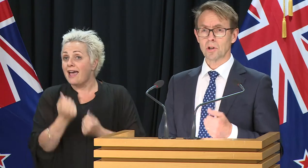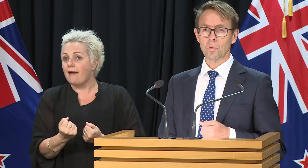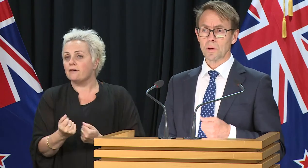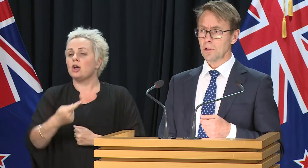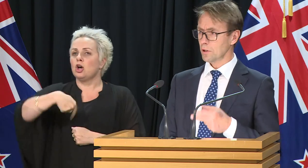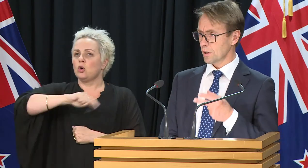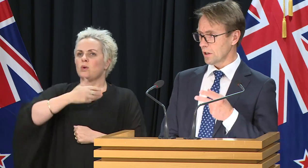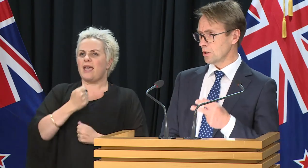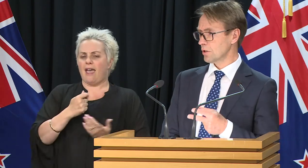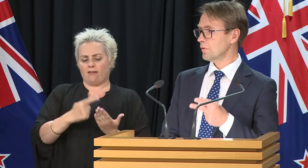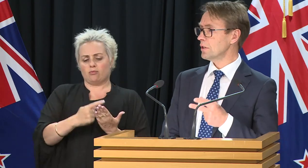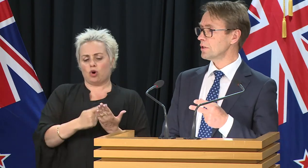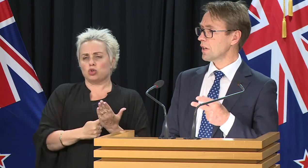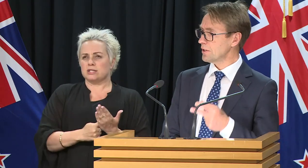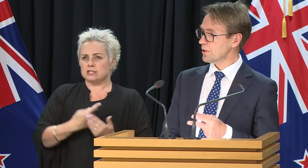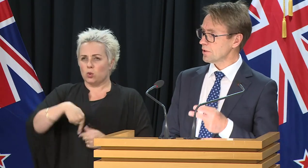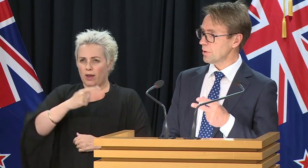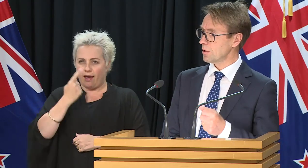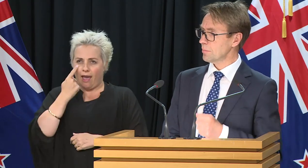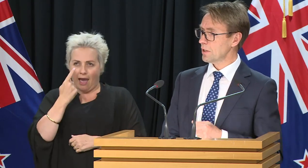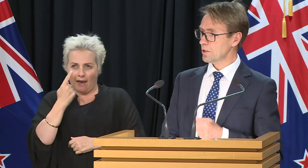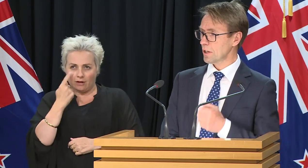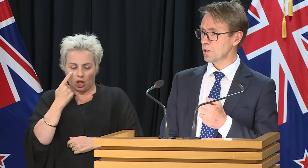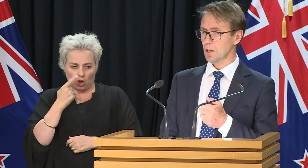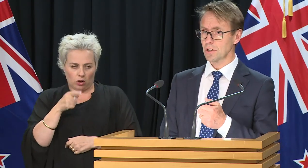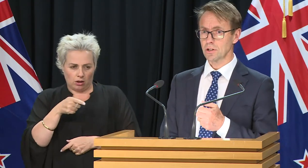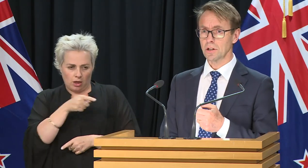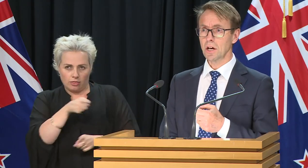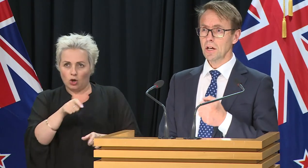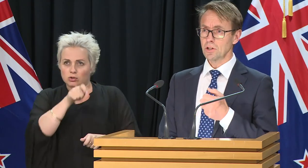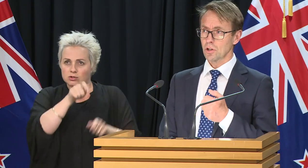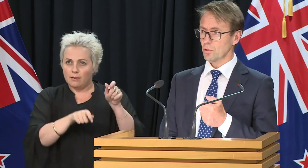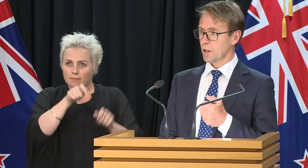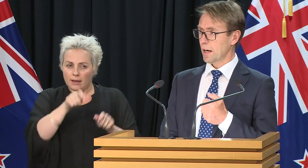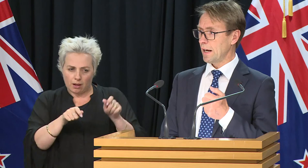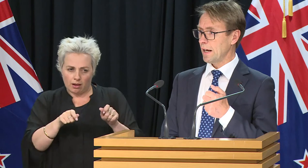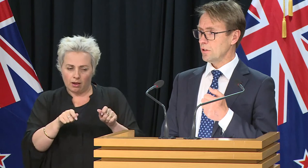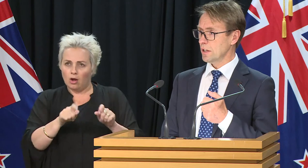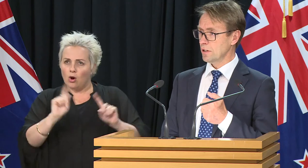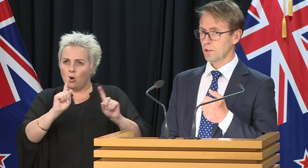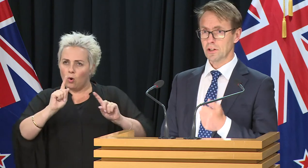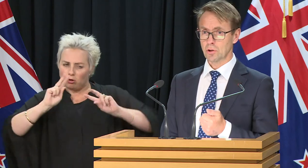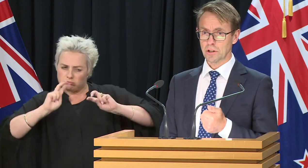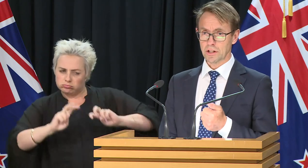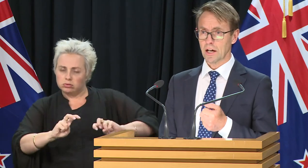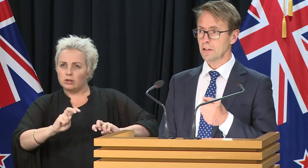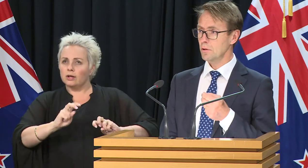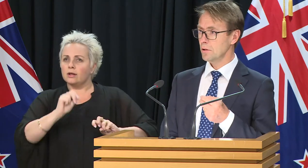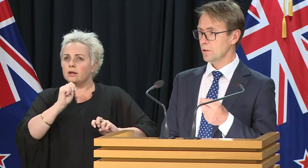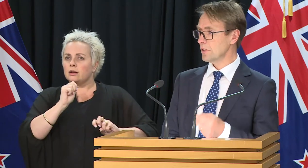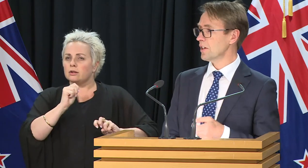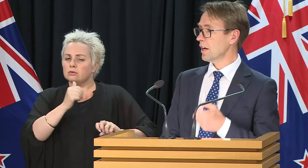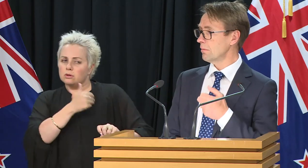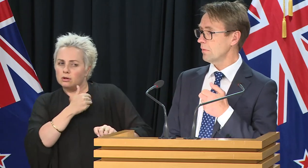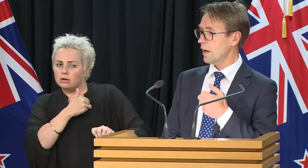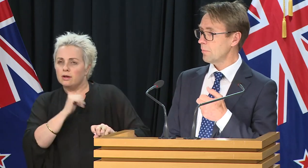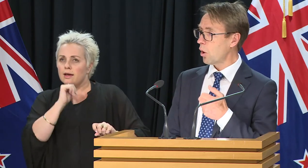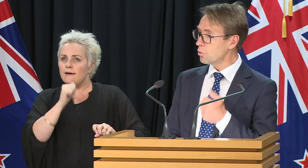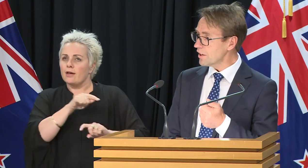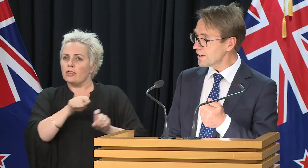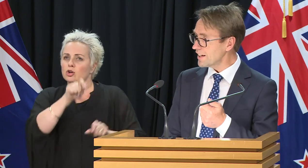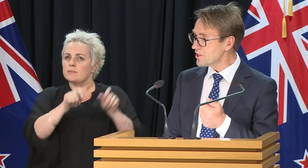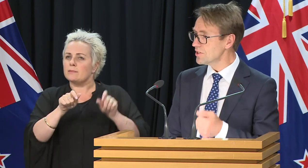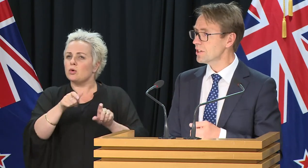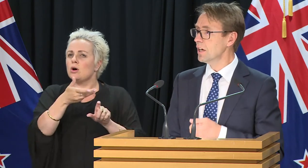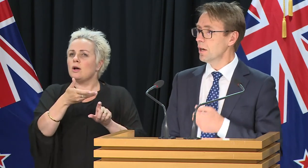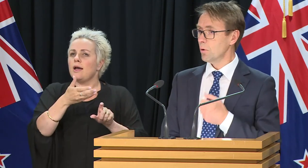we now have a protocol where we look at each of these cases appearing in managed isolation to look at anything that could indicate that these are